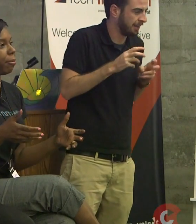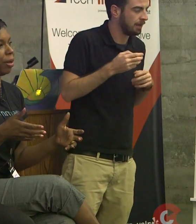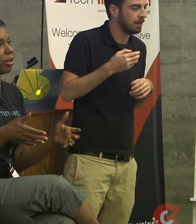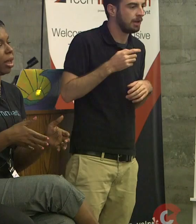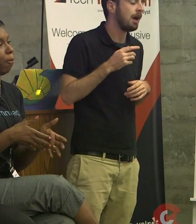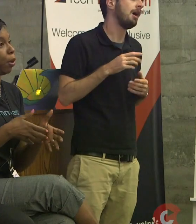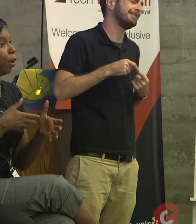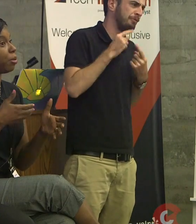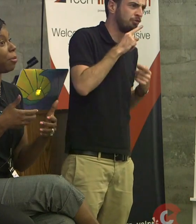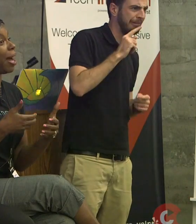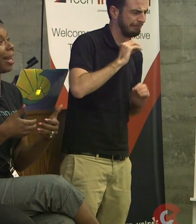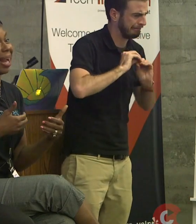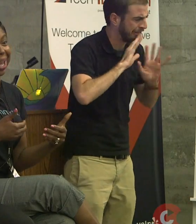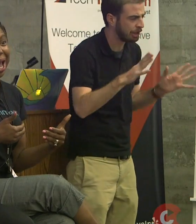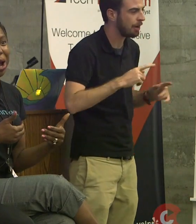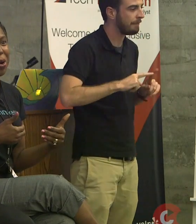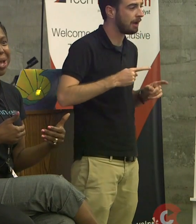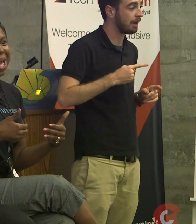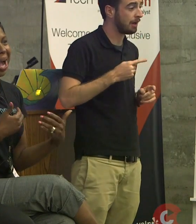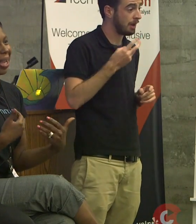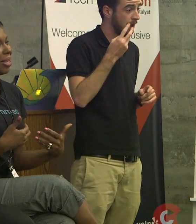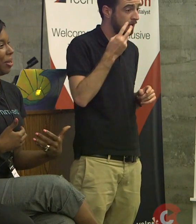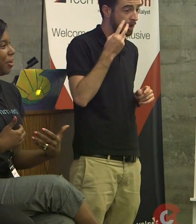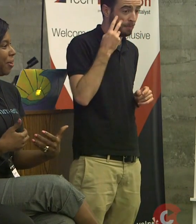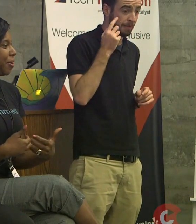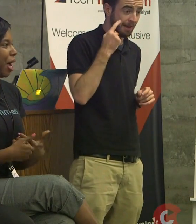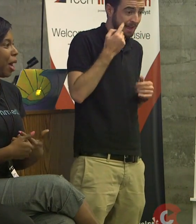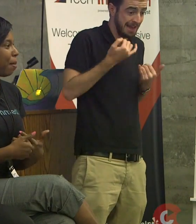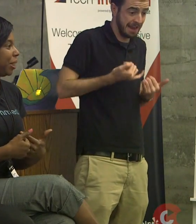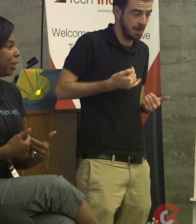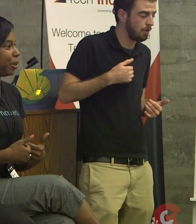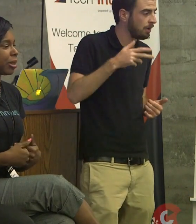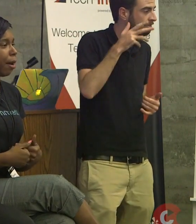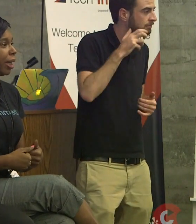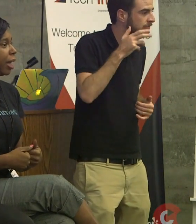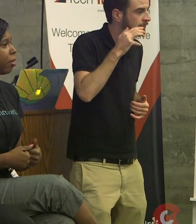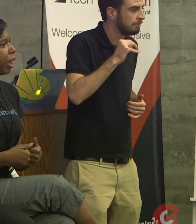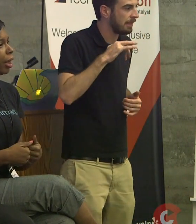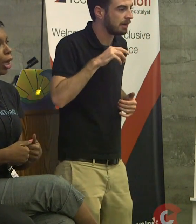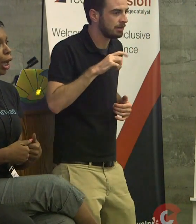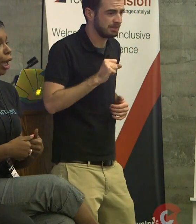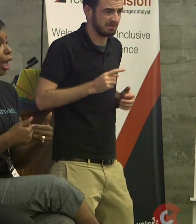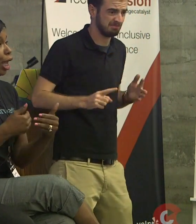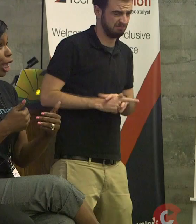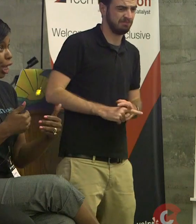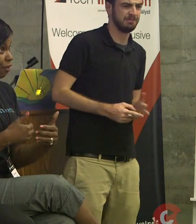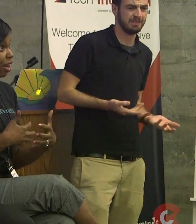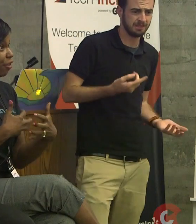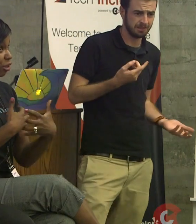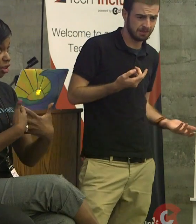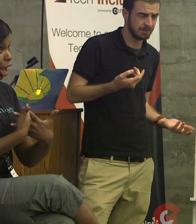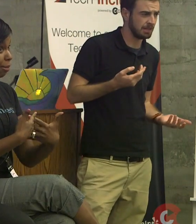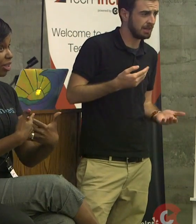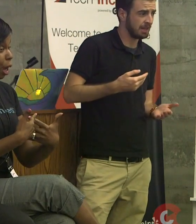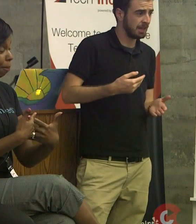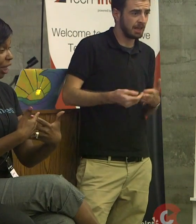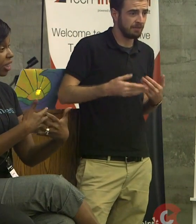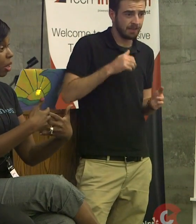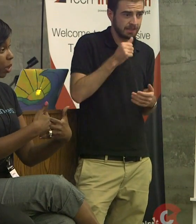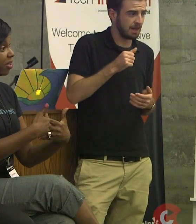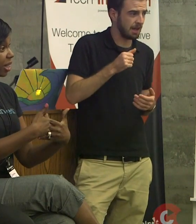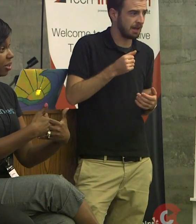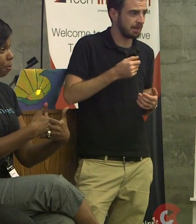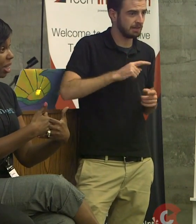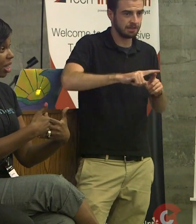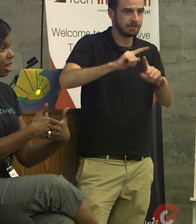really blatant, but it was a blind eye. Now I hear millennials coming in and they're like, even if there's not mixed company